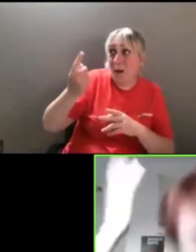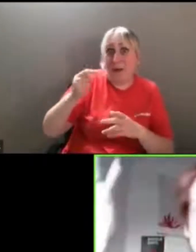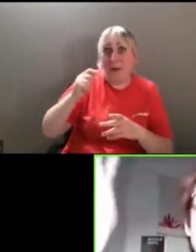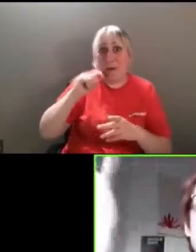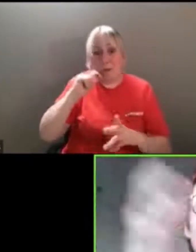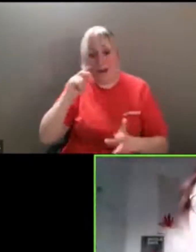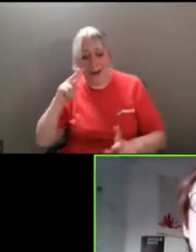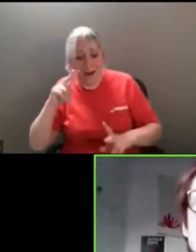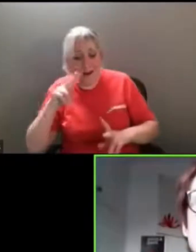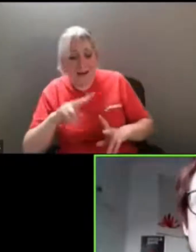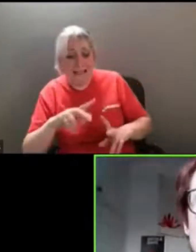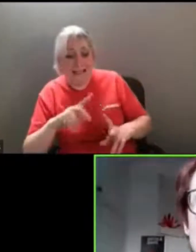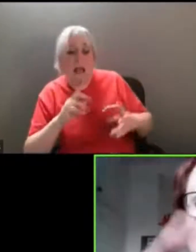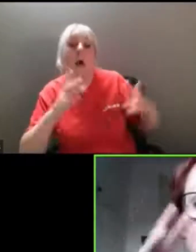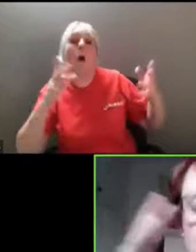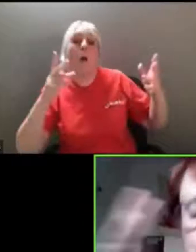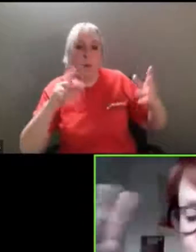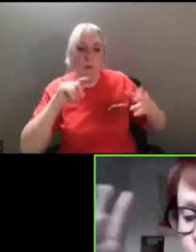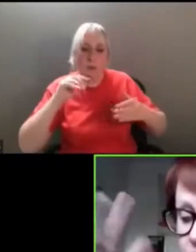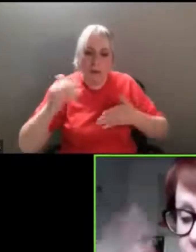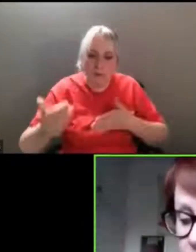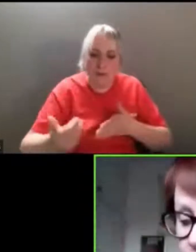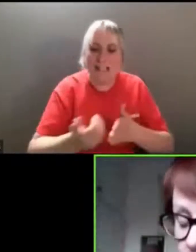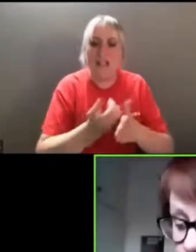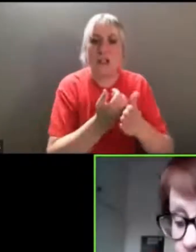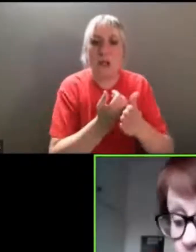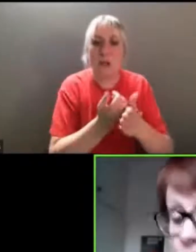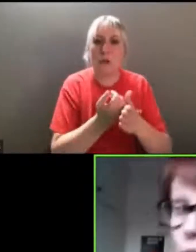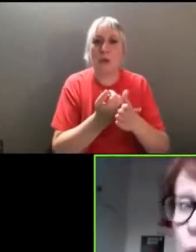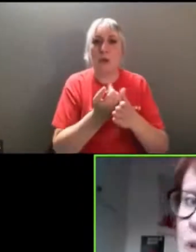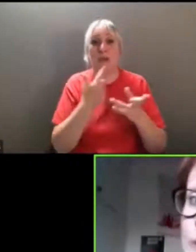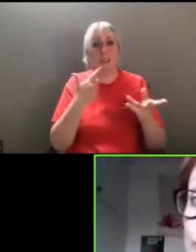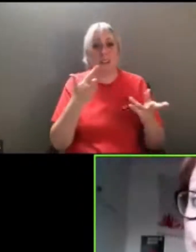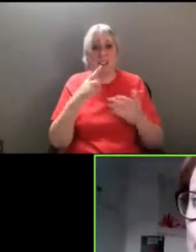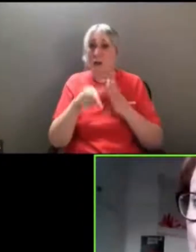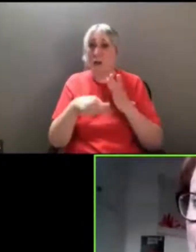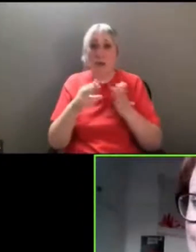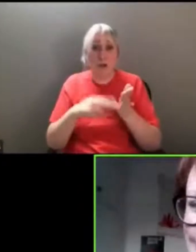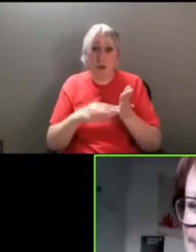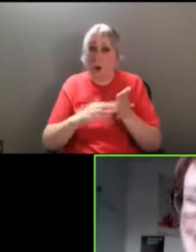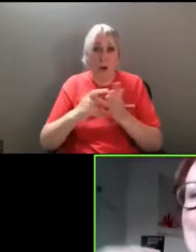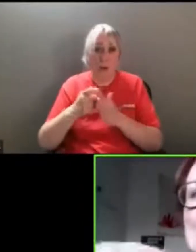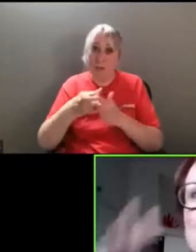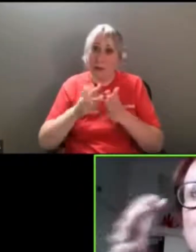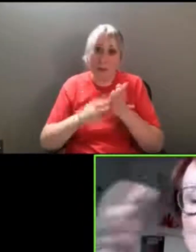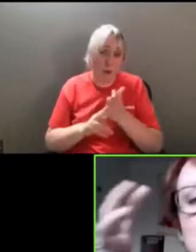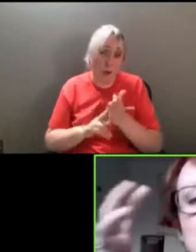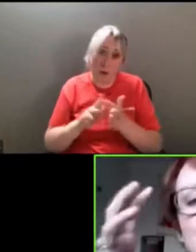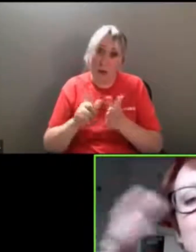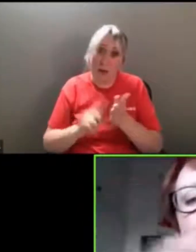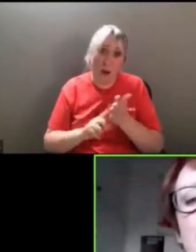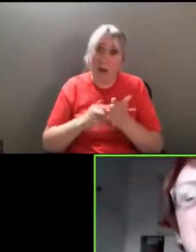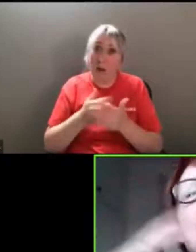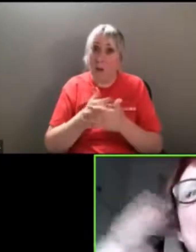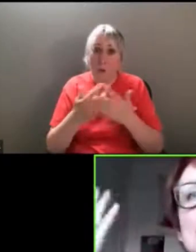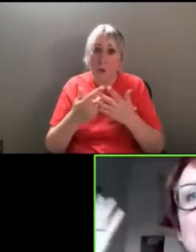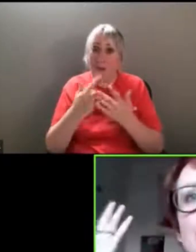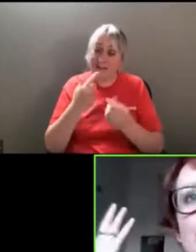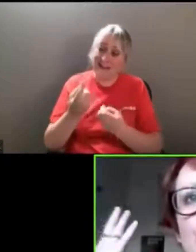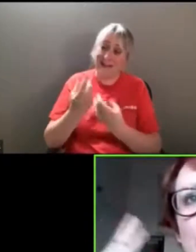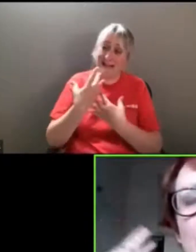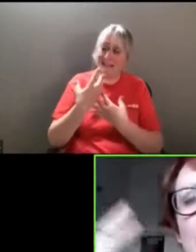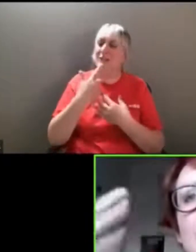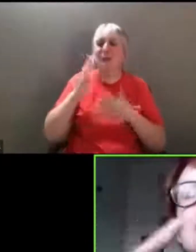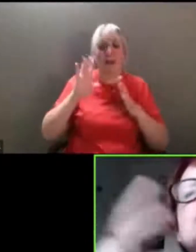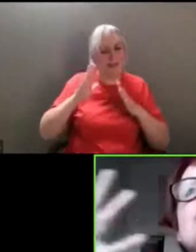and come in and rescue you. But the truth is, as John McDonnell has always told us all the way through, you build a movement and